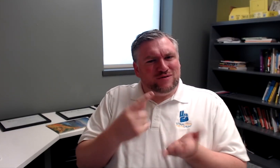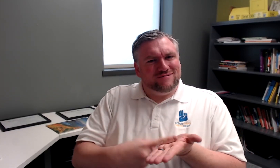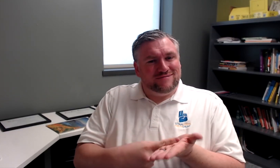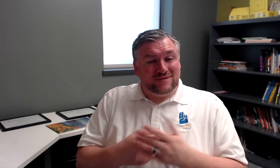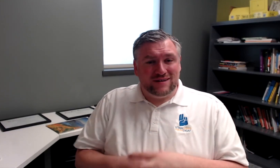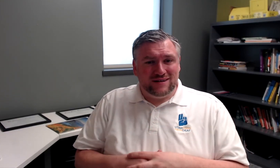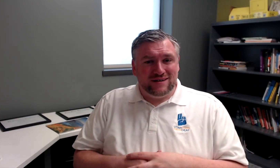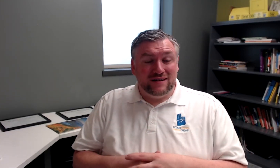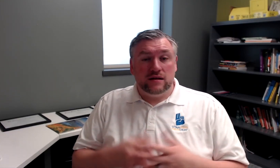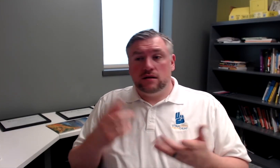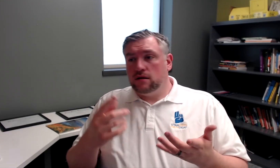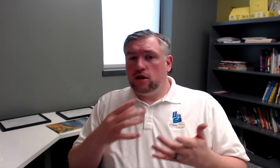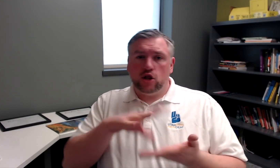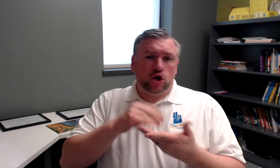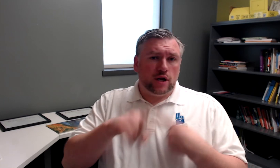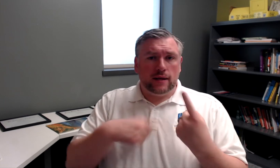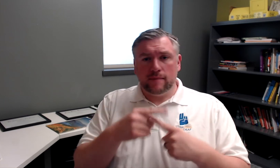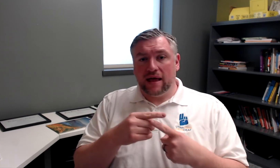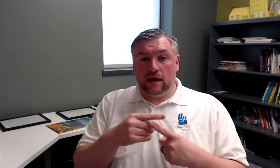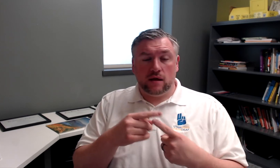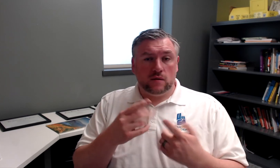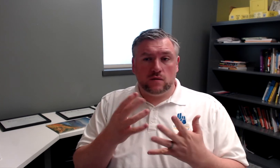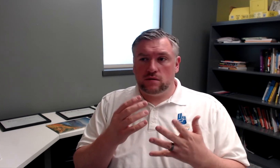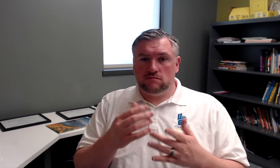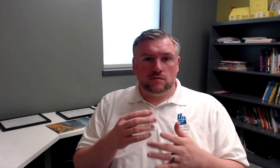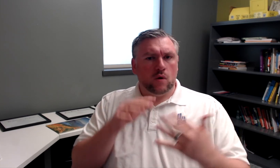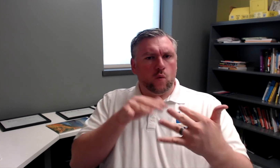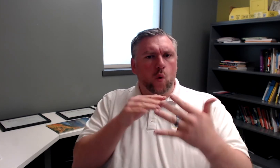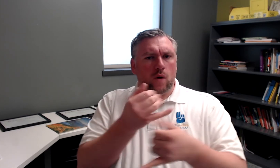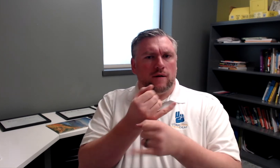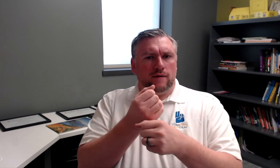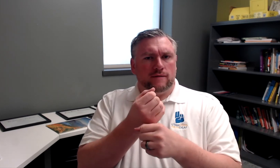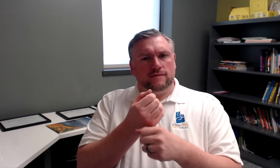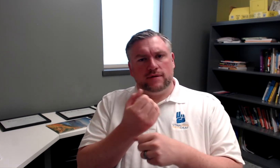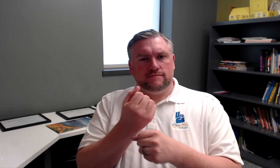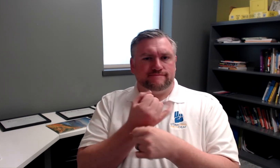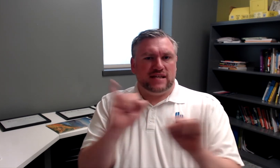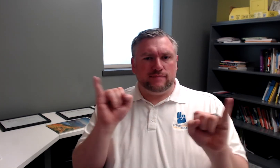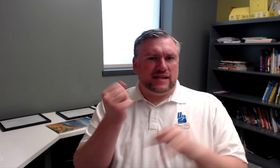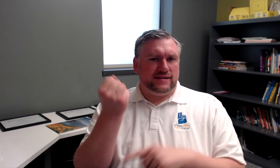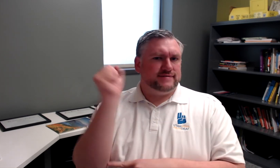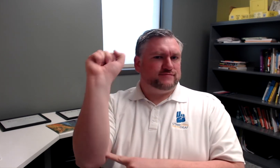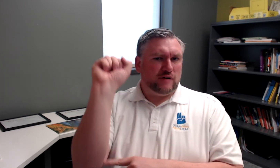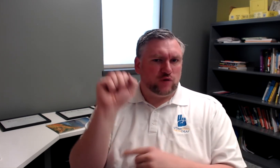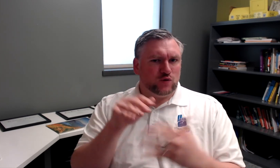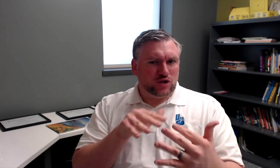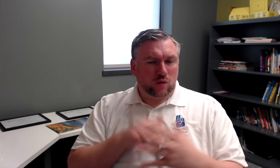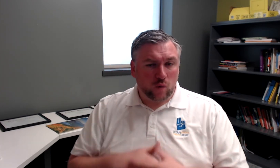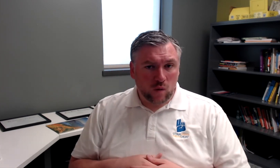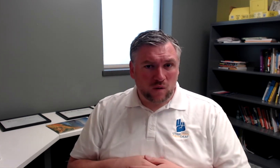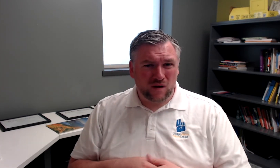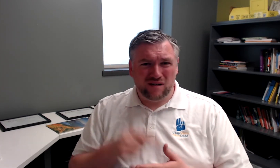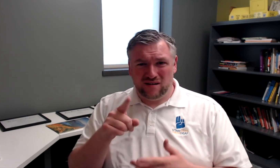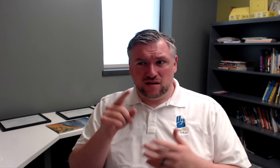ASL history throughout time as part of your discussions. If you're learning about the War of Independence, the Revolutionary War,